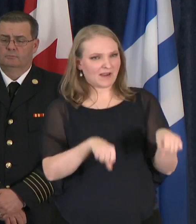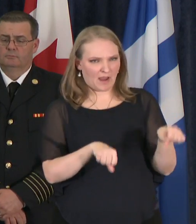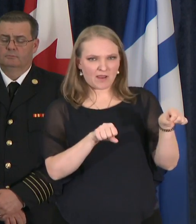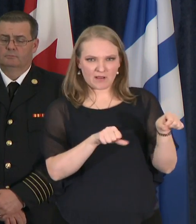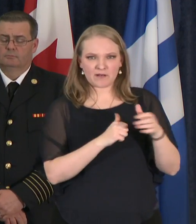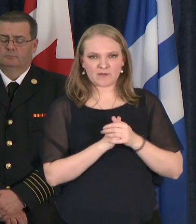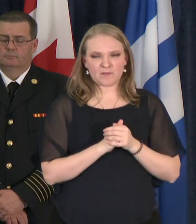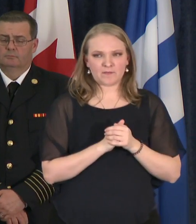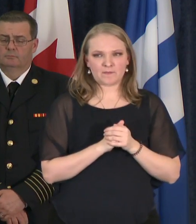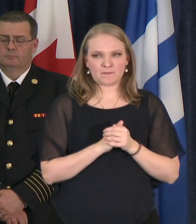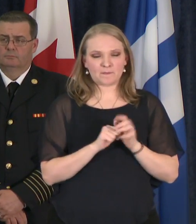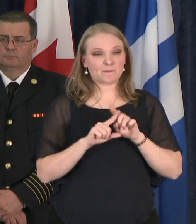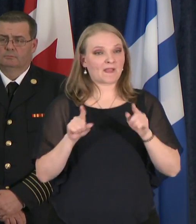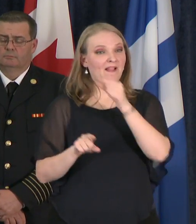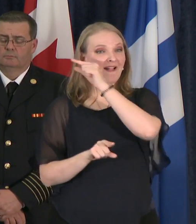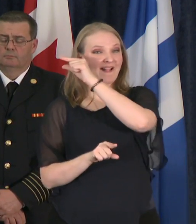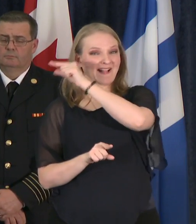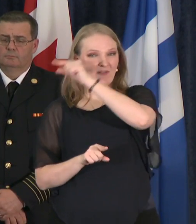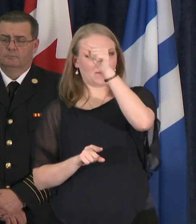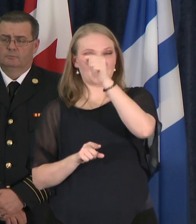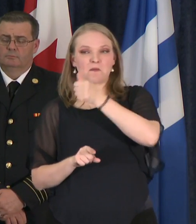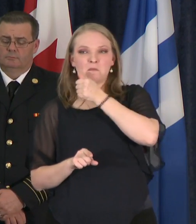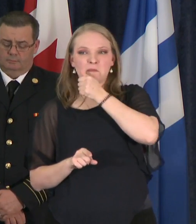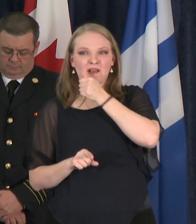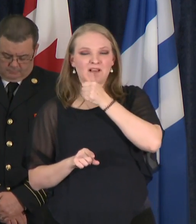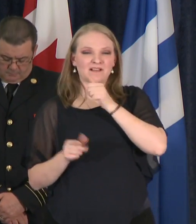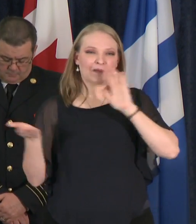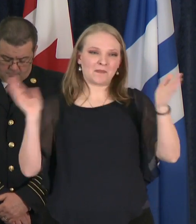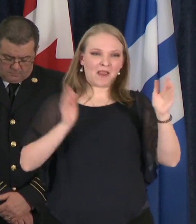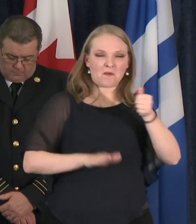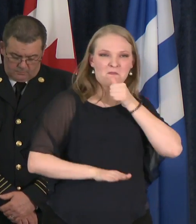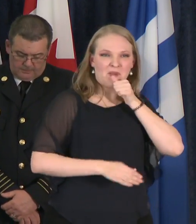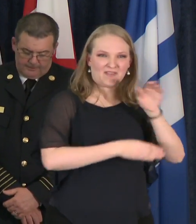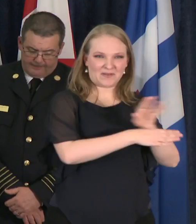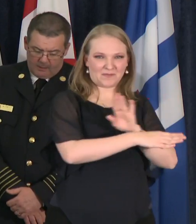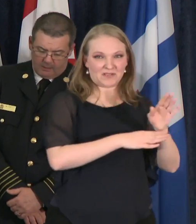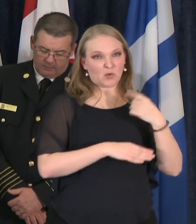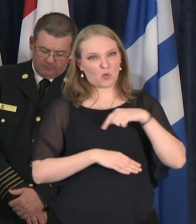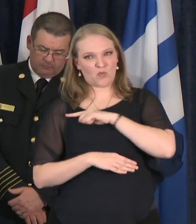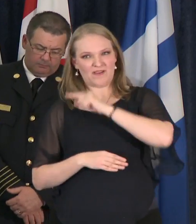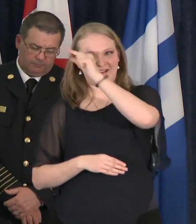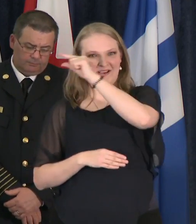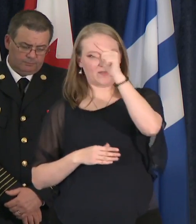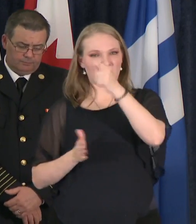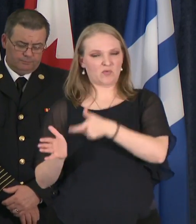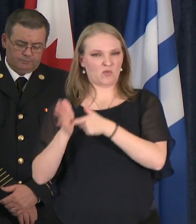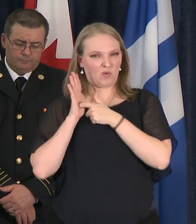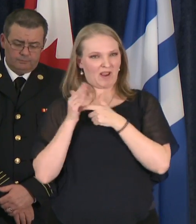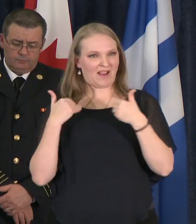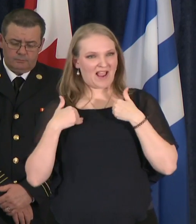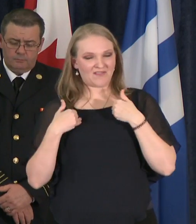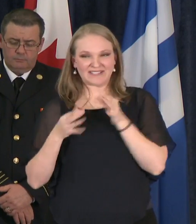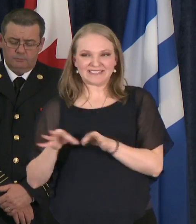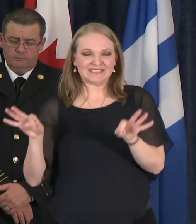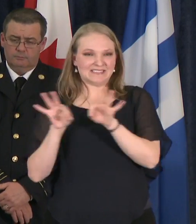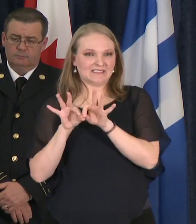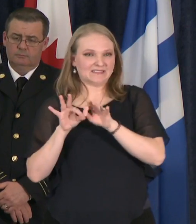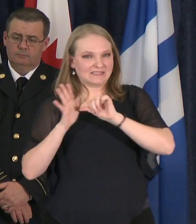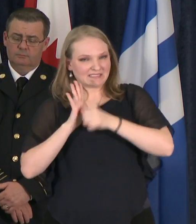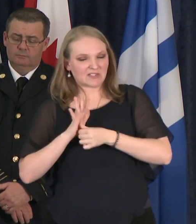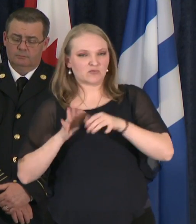guess, in terms of government compared to, say, a private business, I mean, we are required to staff essential services, we're